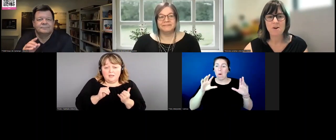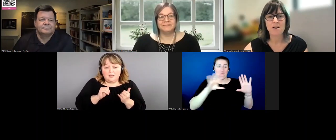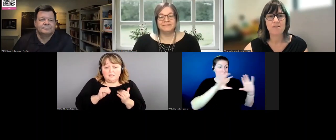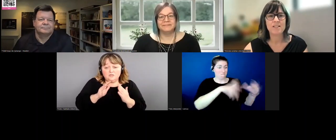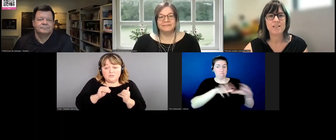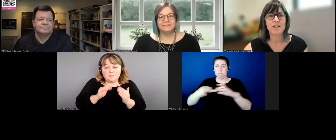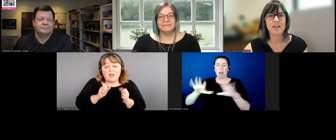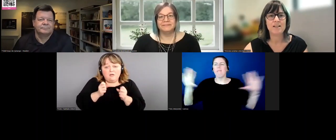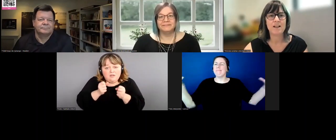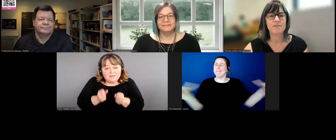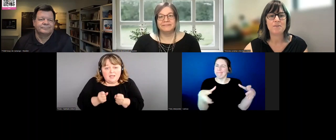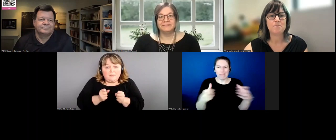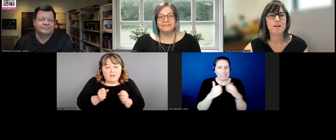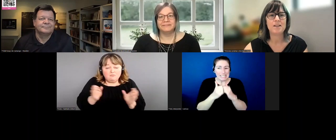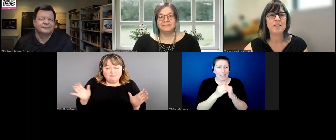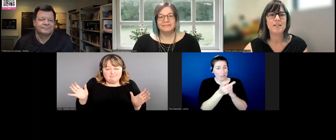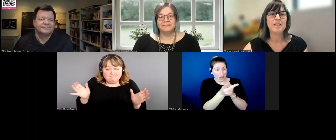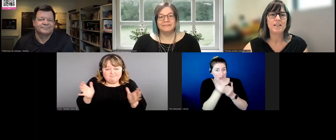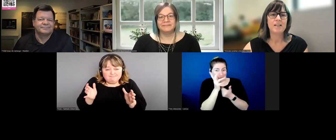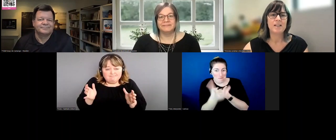be a part of it and have some